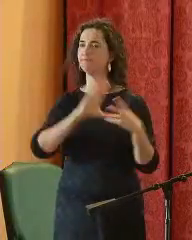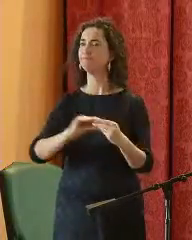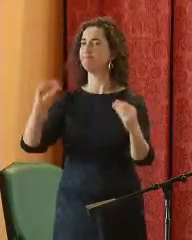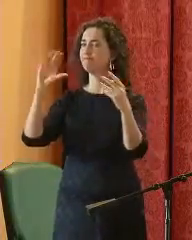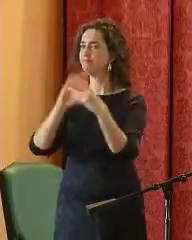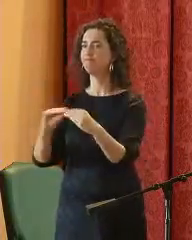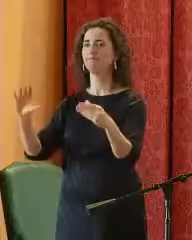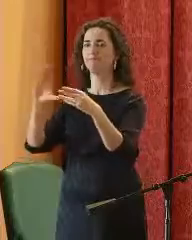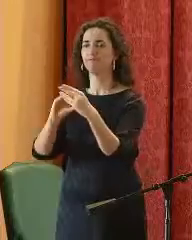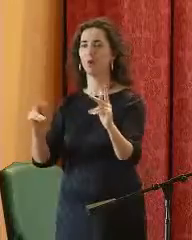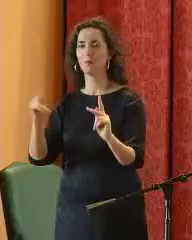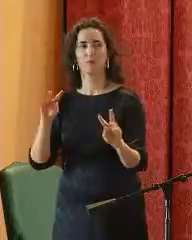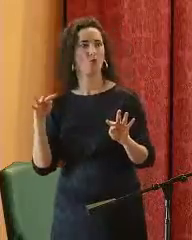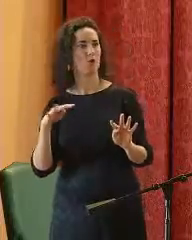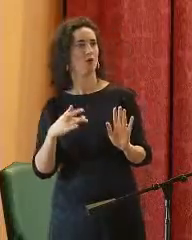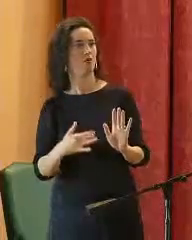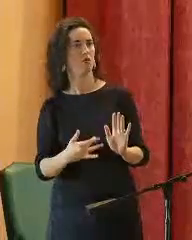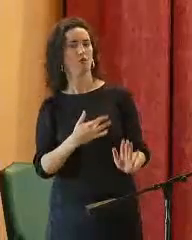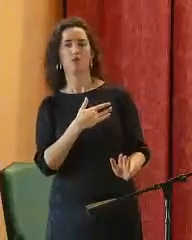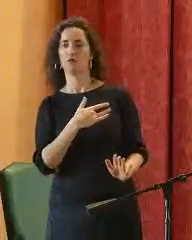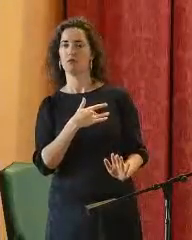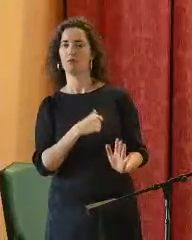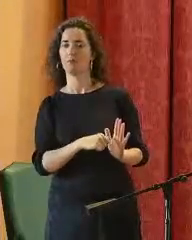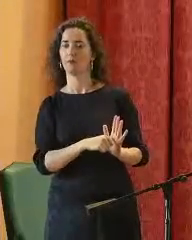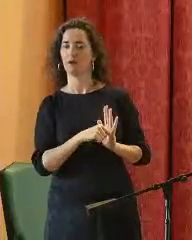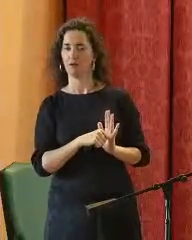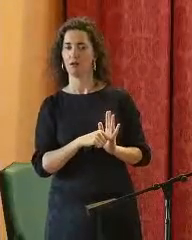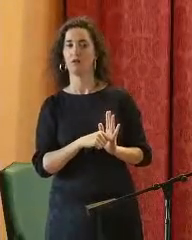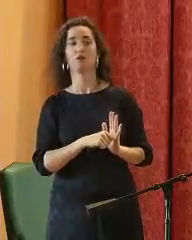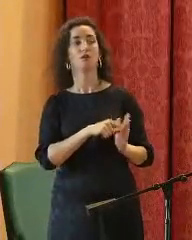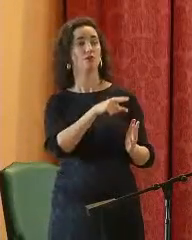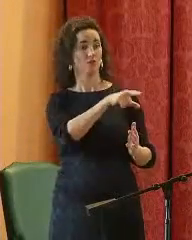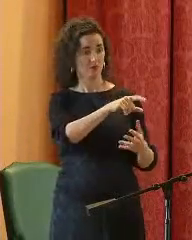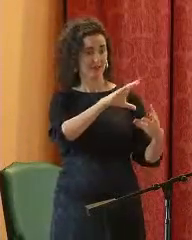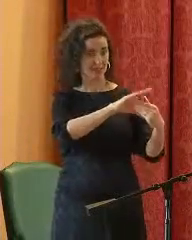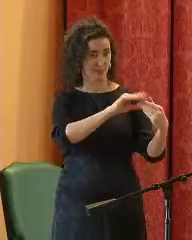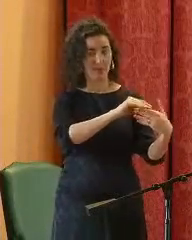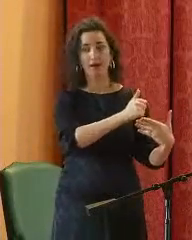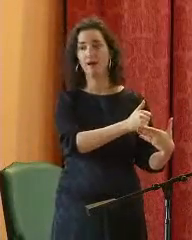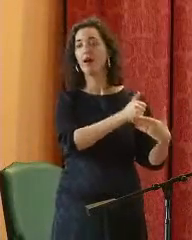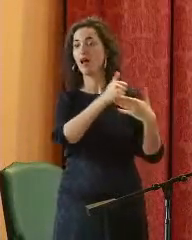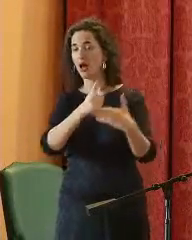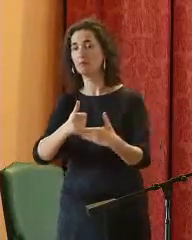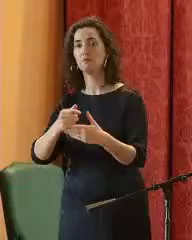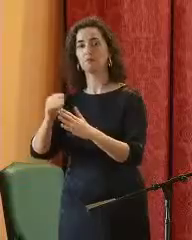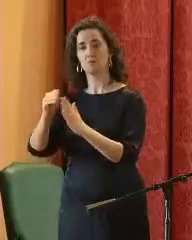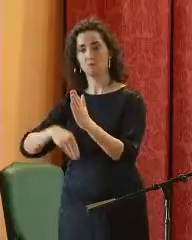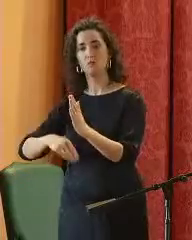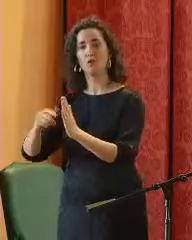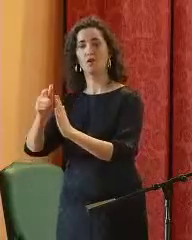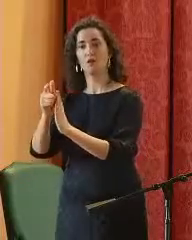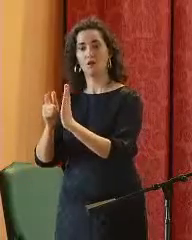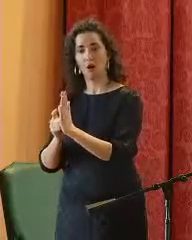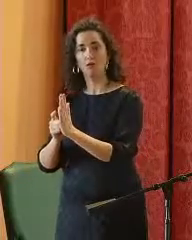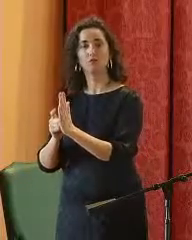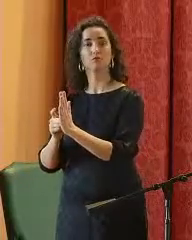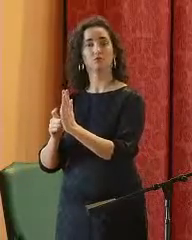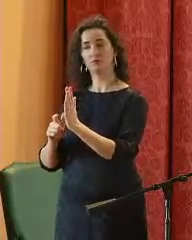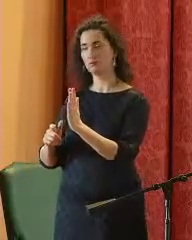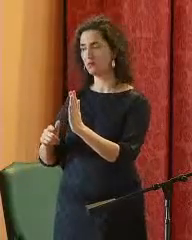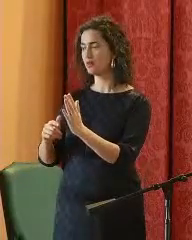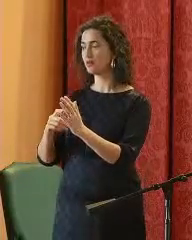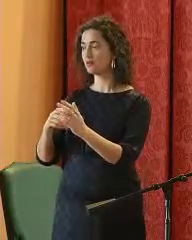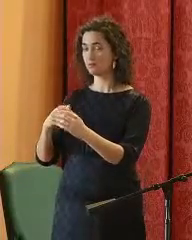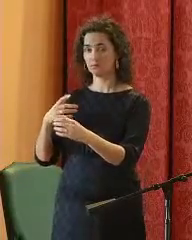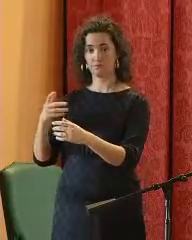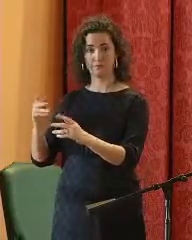very impactful and led to many laws and policies benefiting people with disabilities.